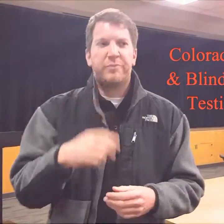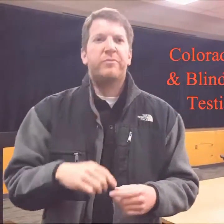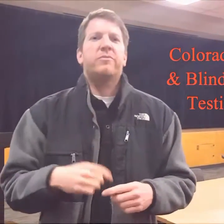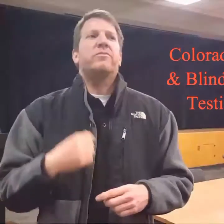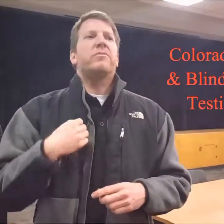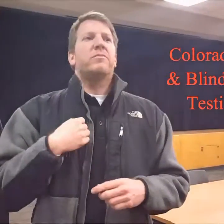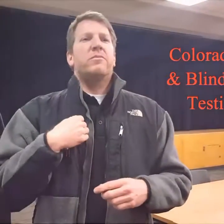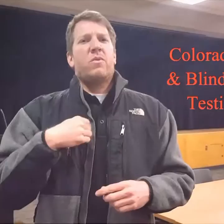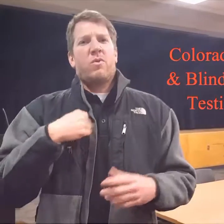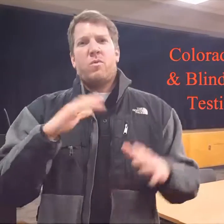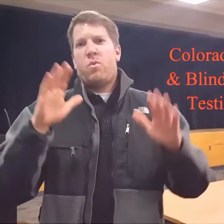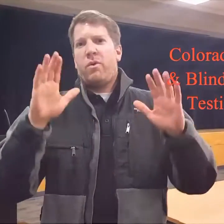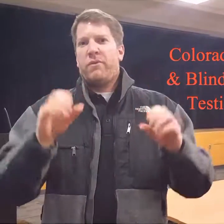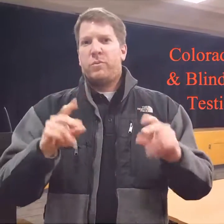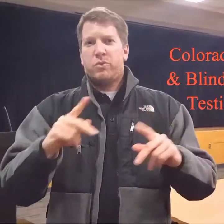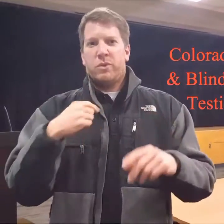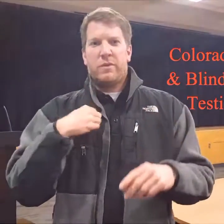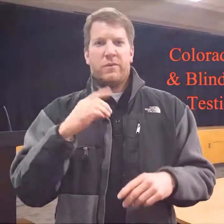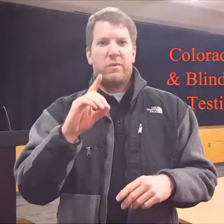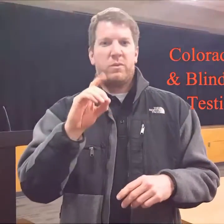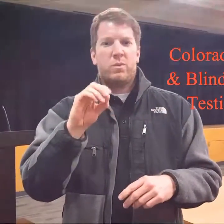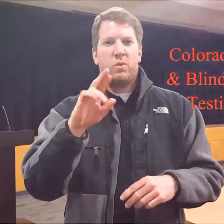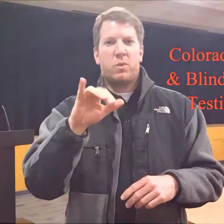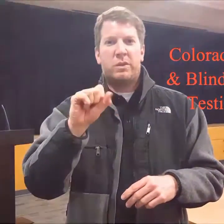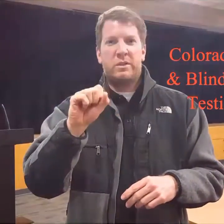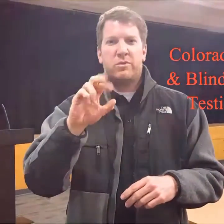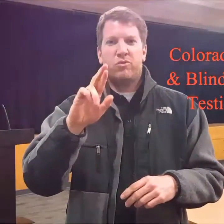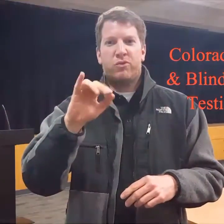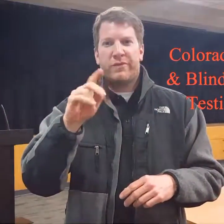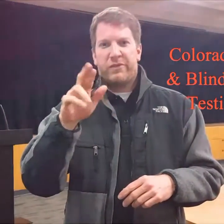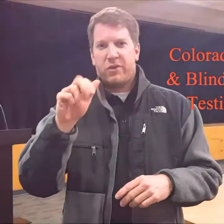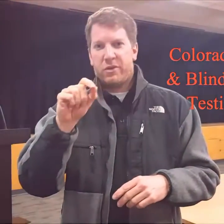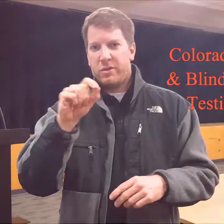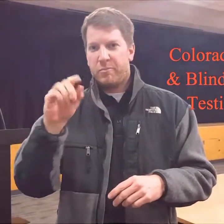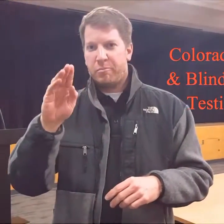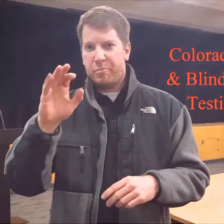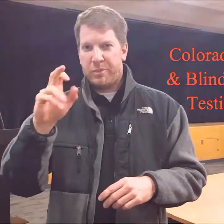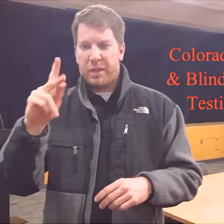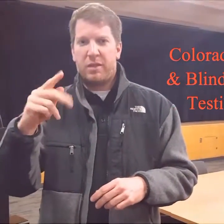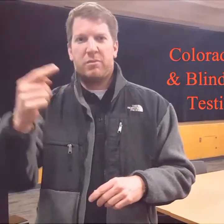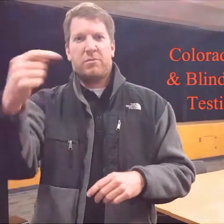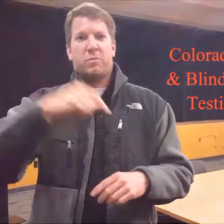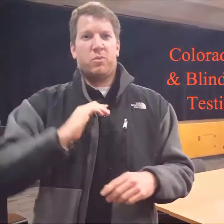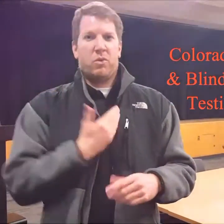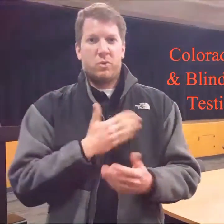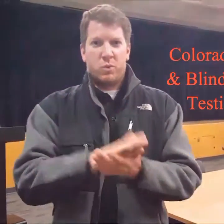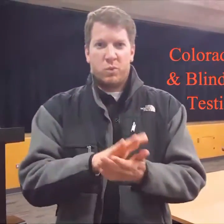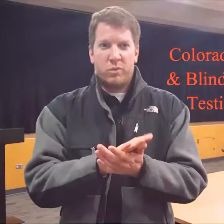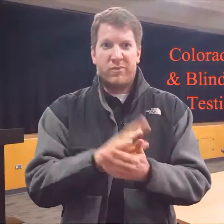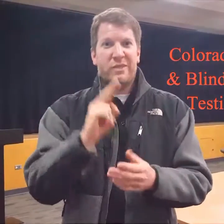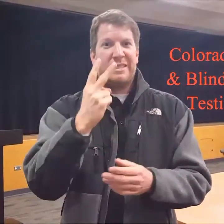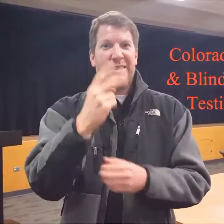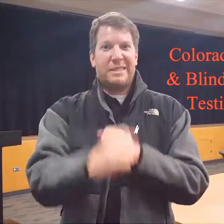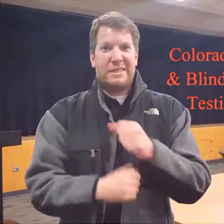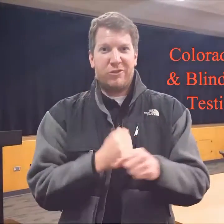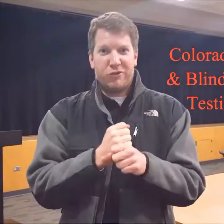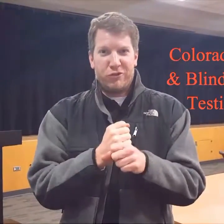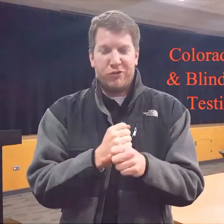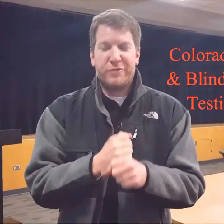Deaf and the Blind. We had a wonderful opportunity to have Doris Riviera Black come to our school today for the